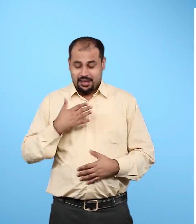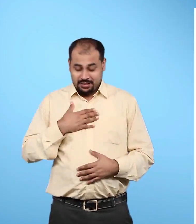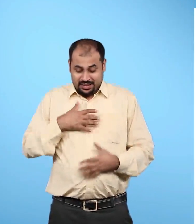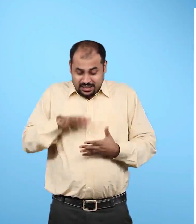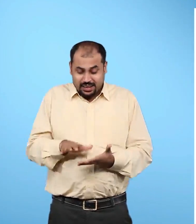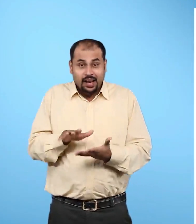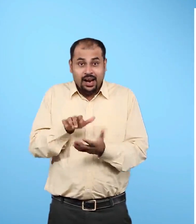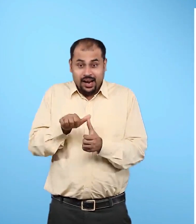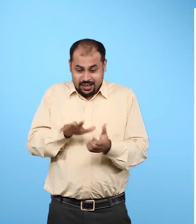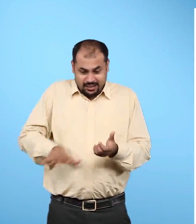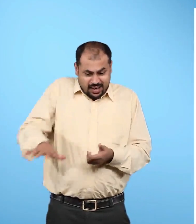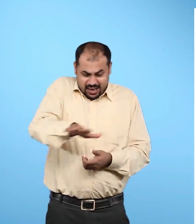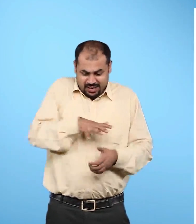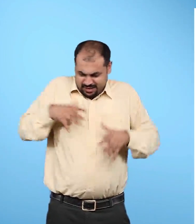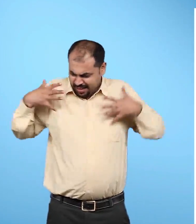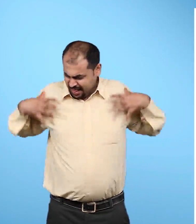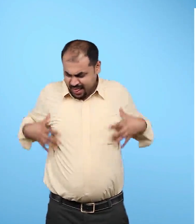So I have a big area.